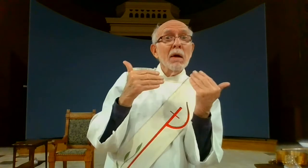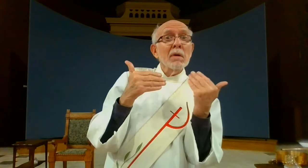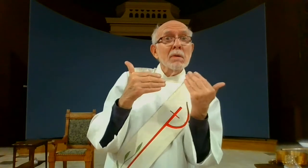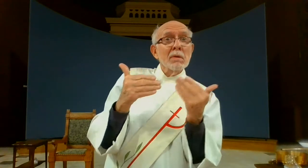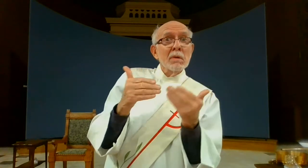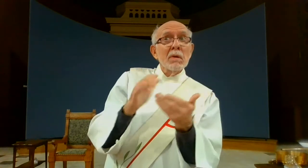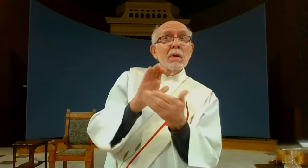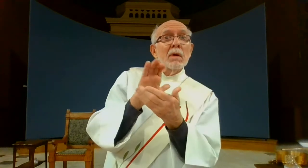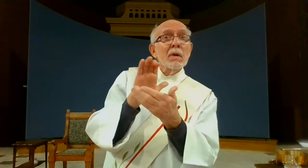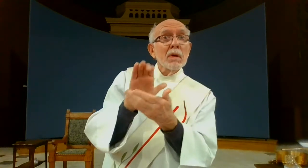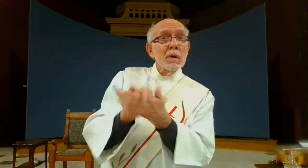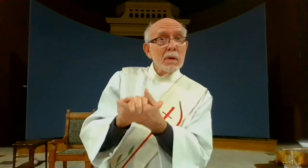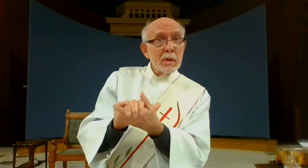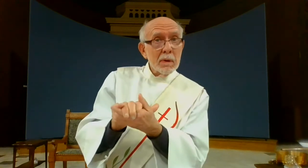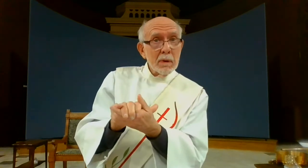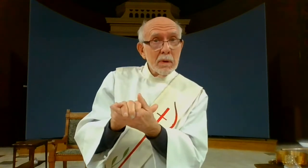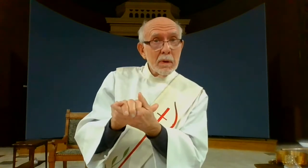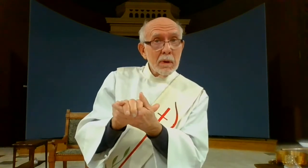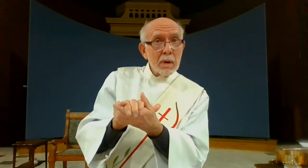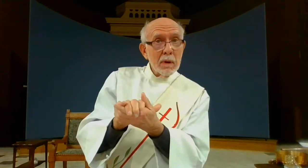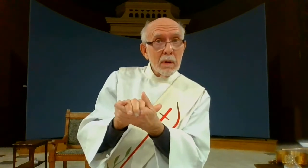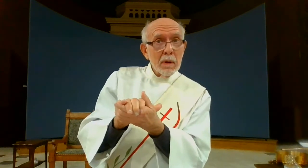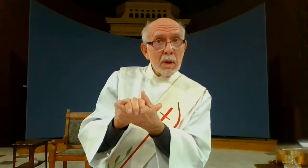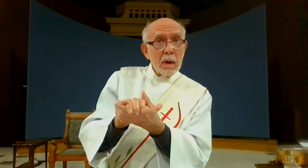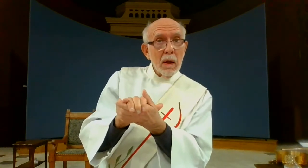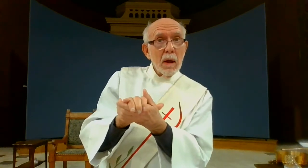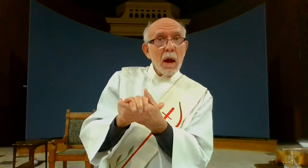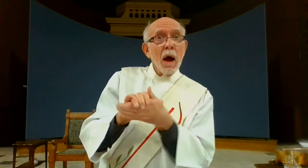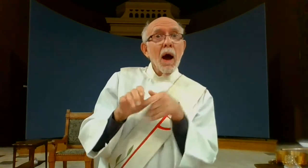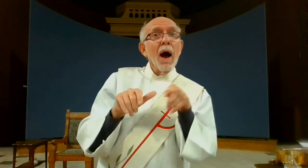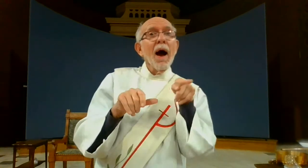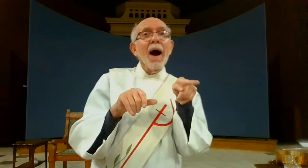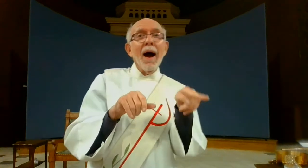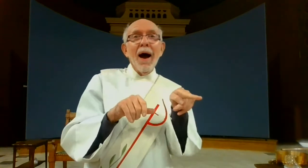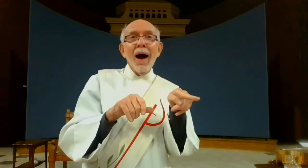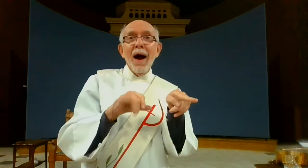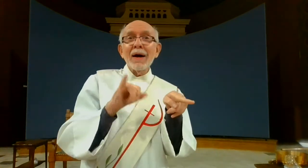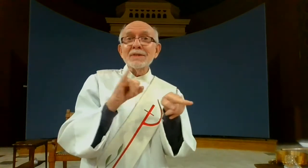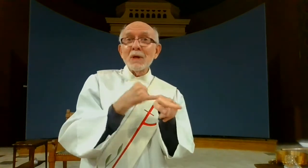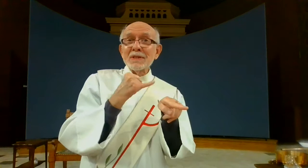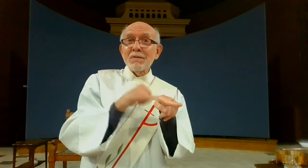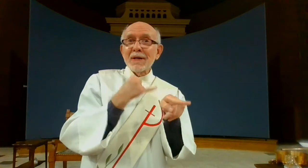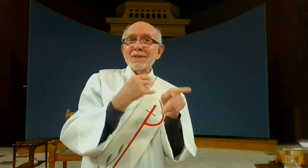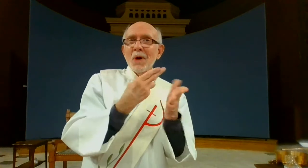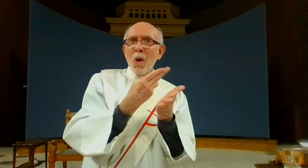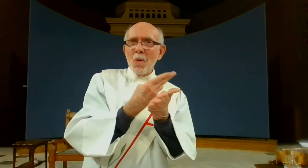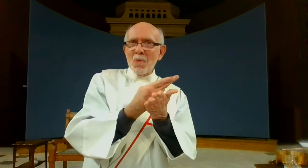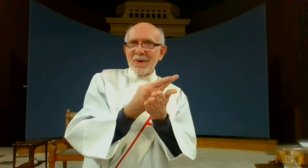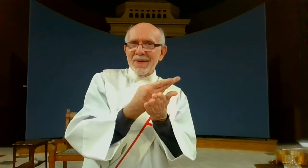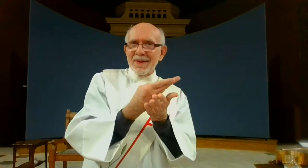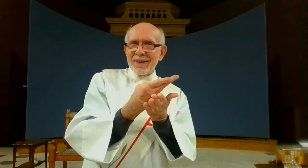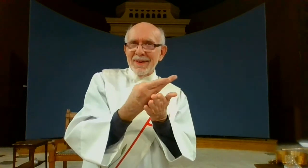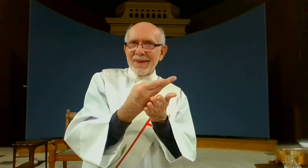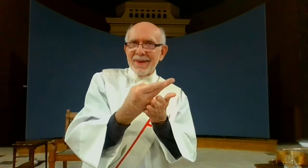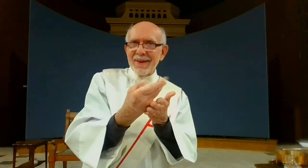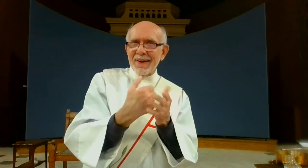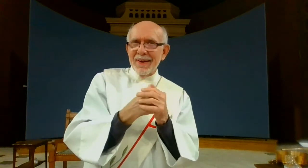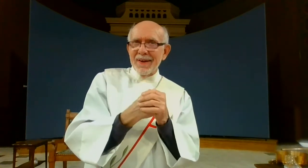You should still marry her. And it wasn't quite clear, and he didn't fully understand, but Joseph went ahead and married her. Joseph